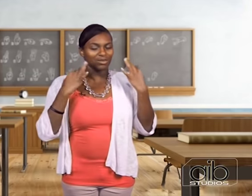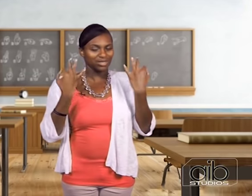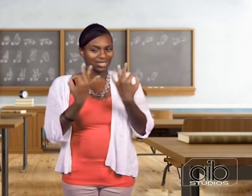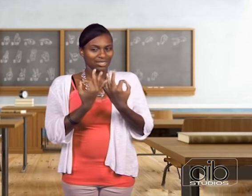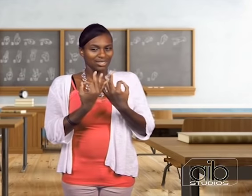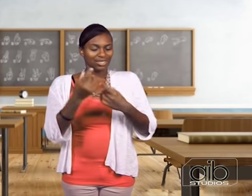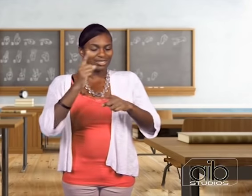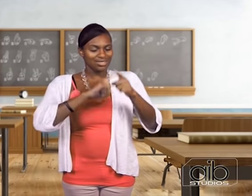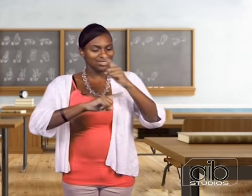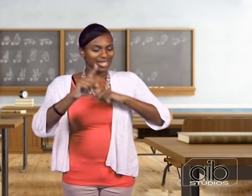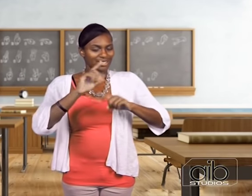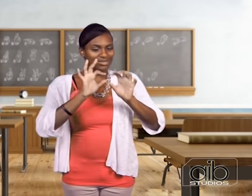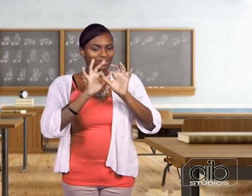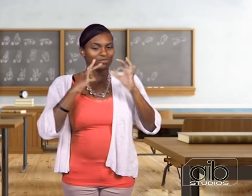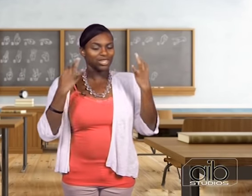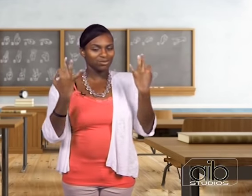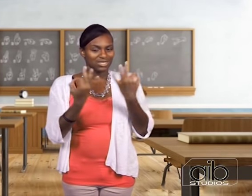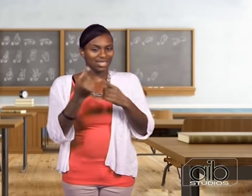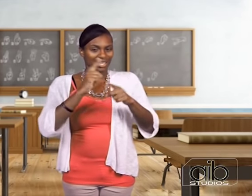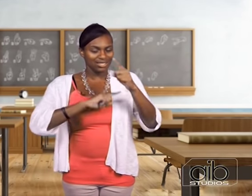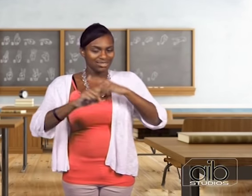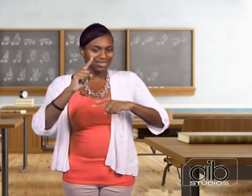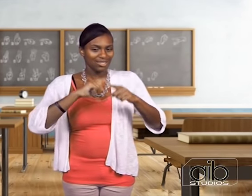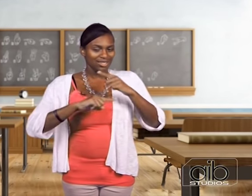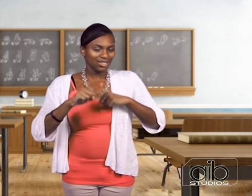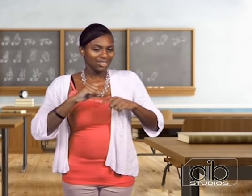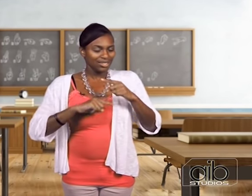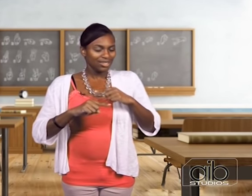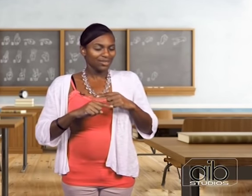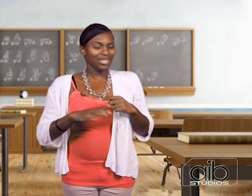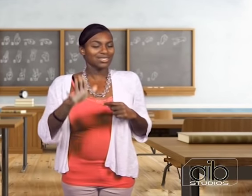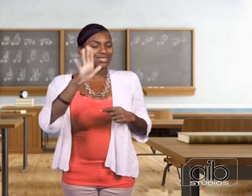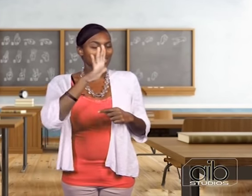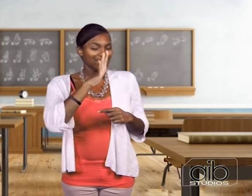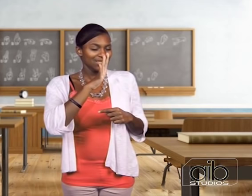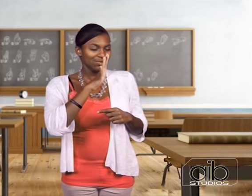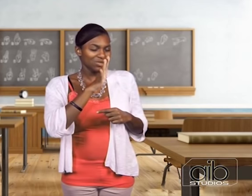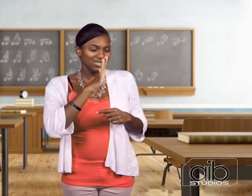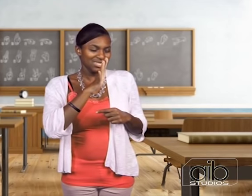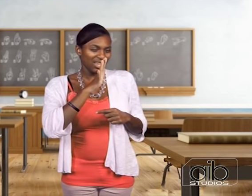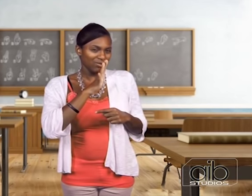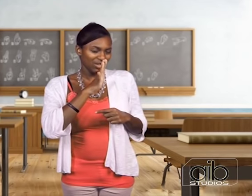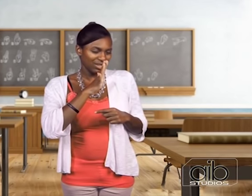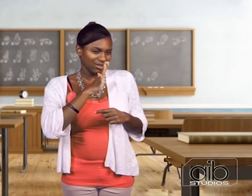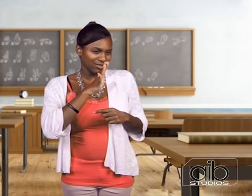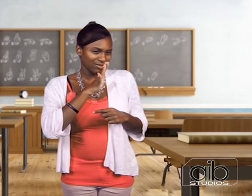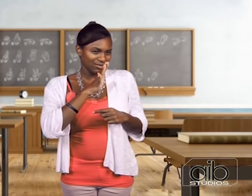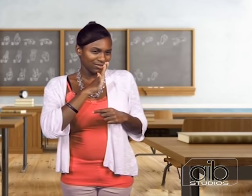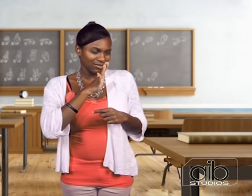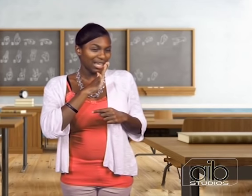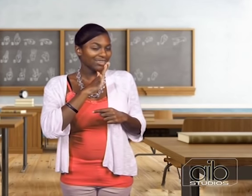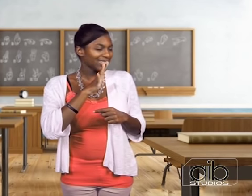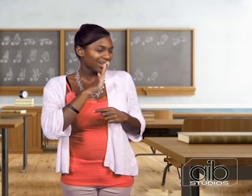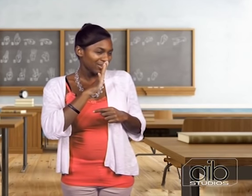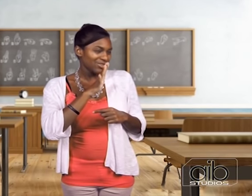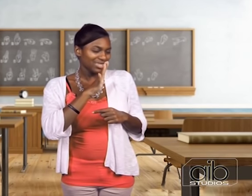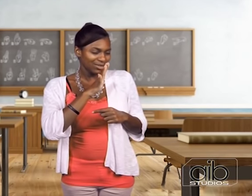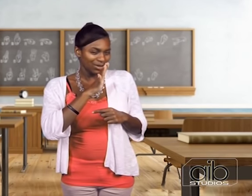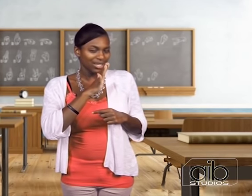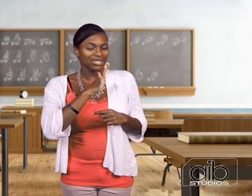family, this is sign. So the family signs. Okay, so this is, what's this sign right here? I think I heard you said it right. This